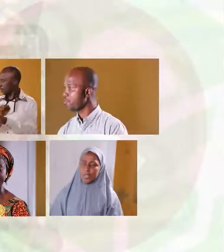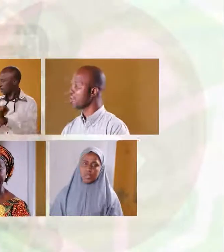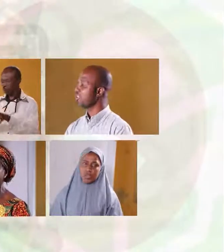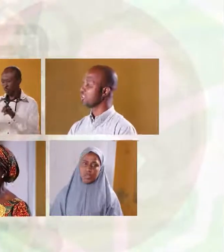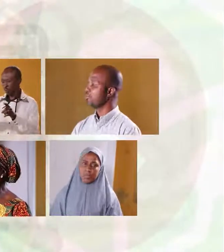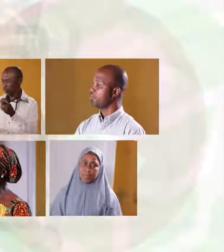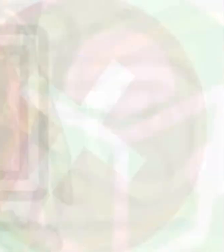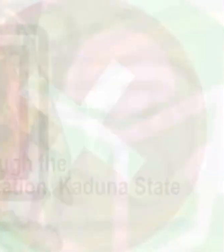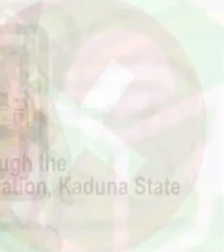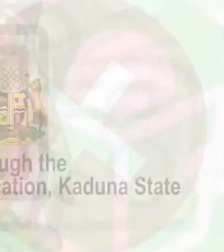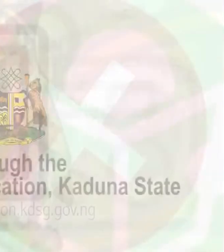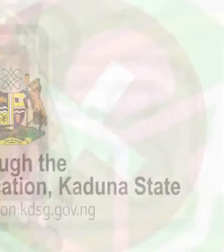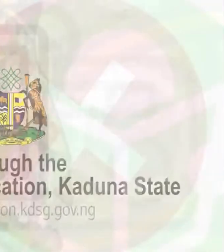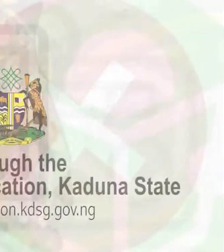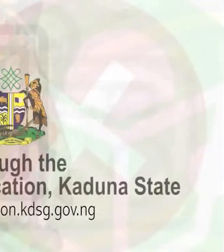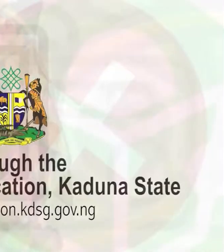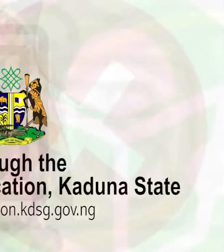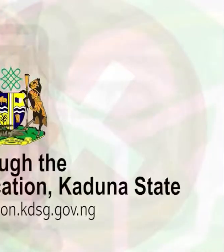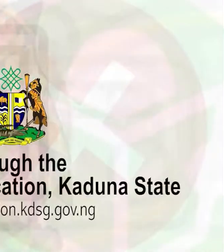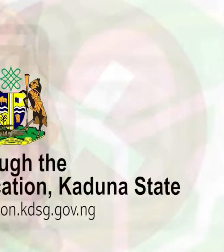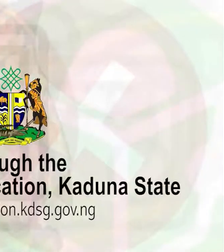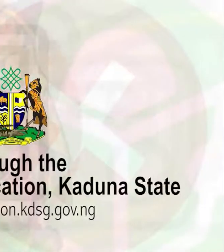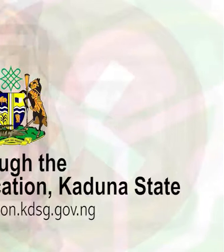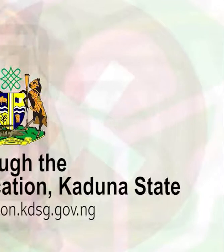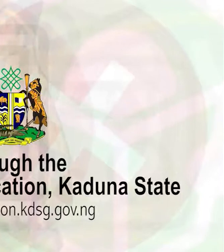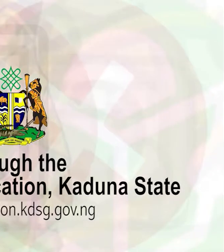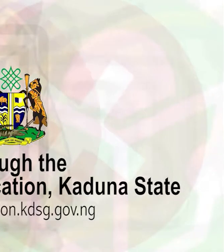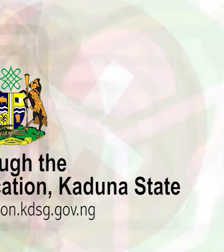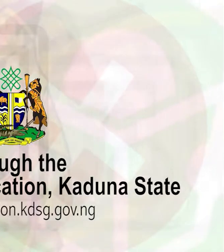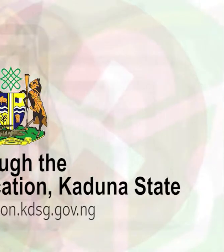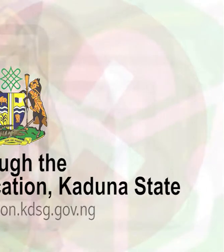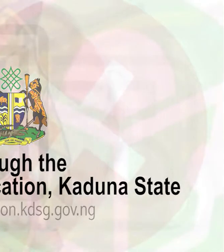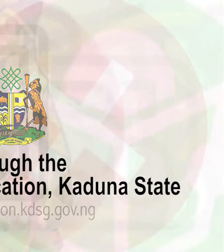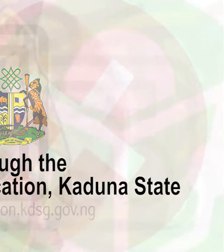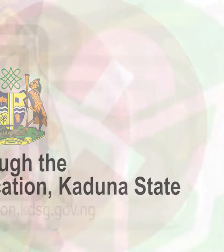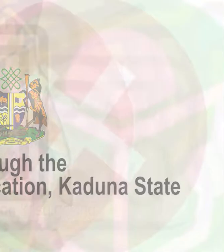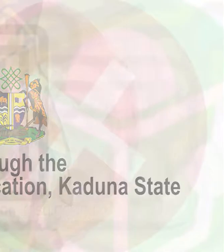done. We can see that it is in opposite direction. It is against.